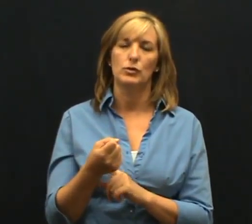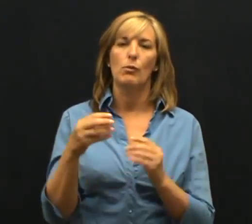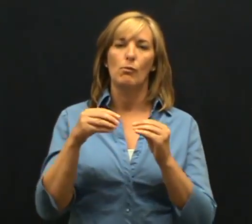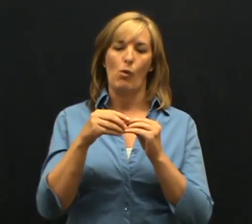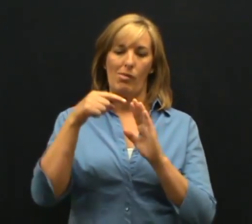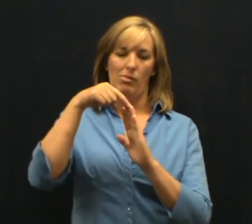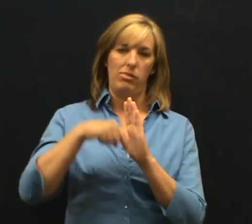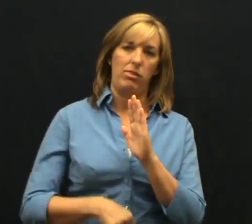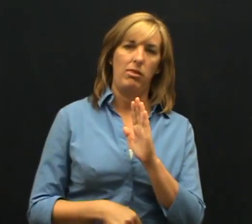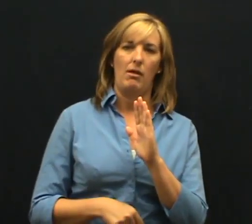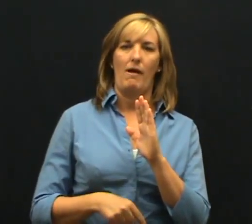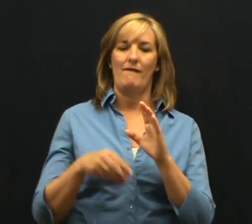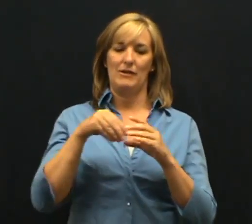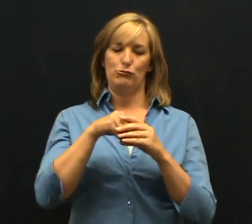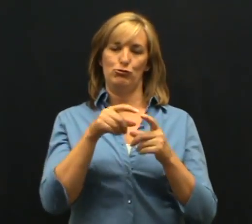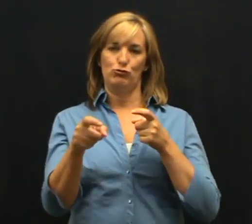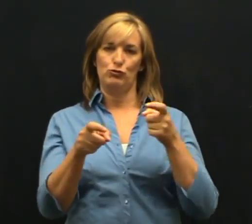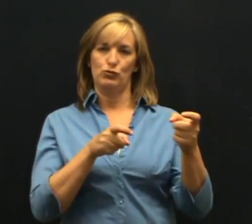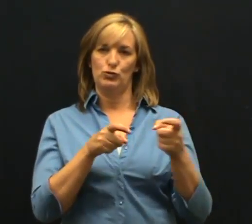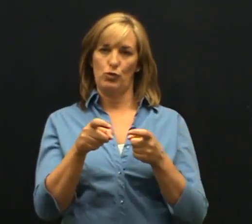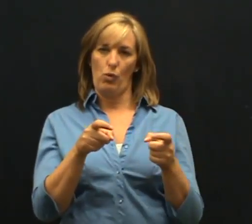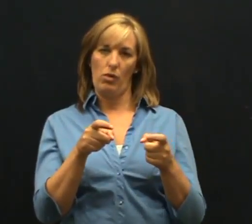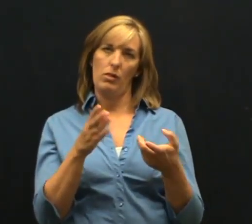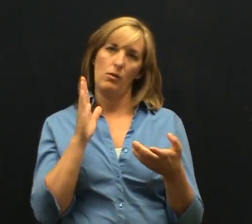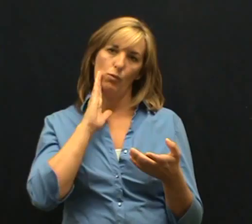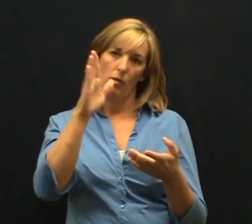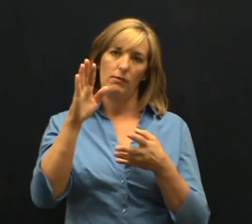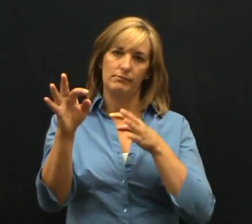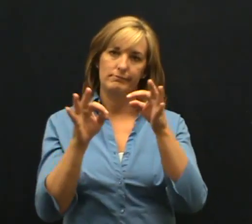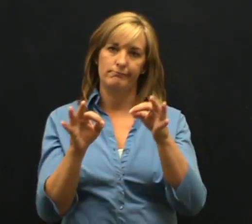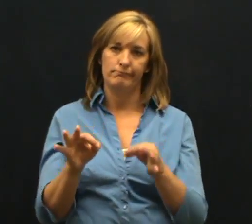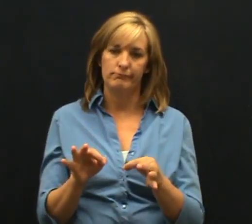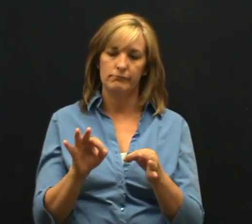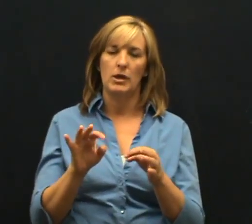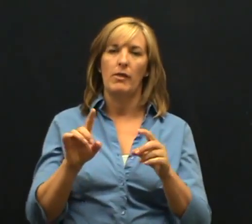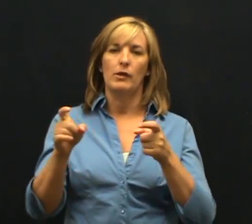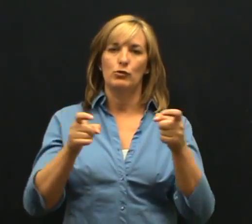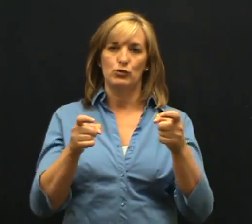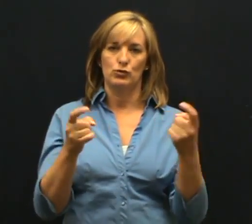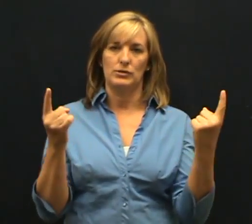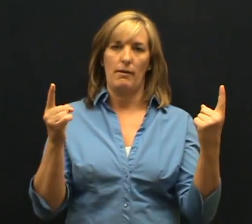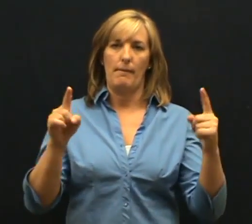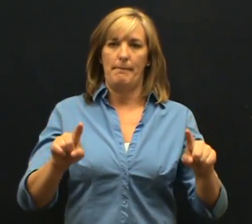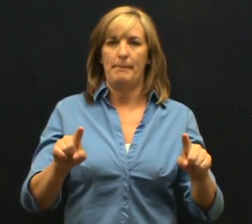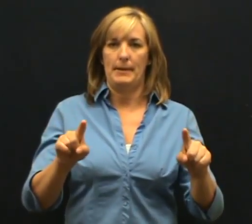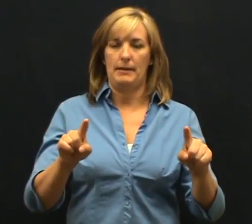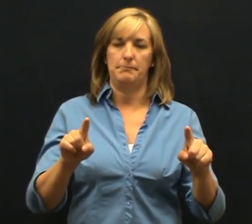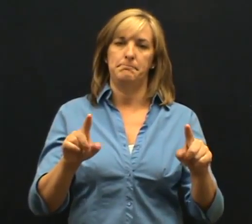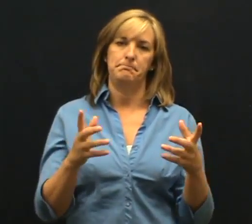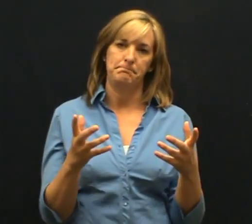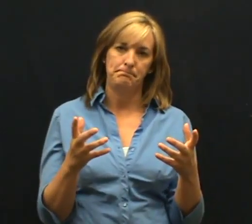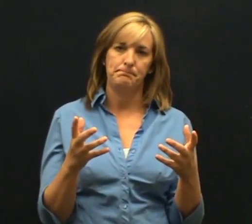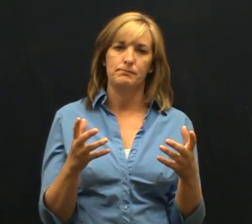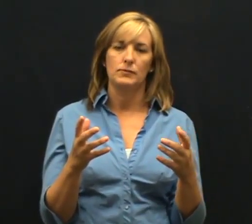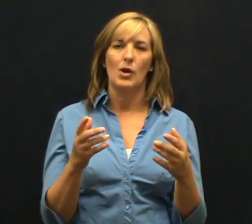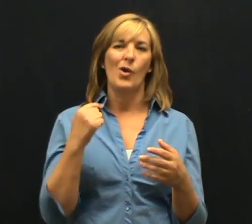internal control would explain the controls involved there. We're going to stop the internal